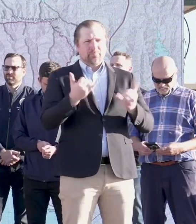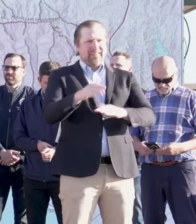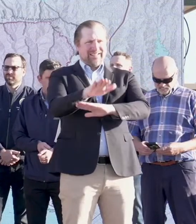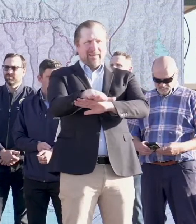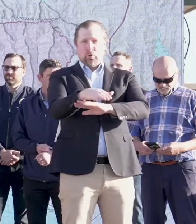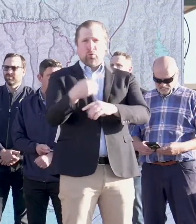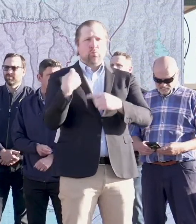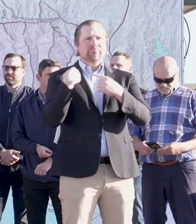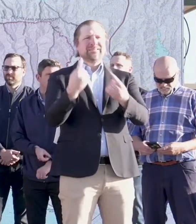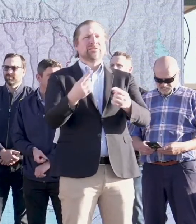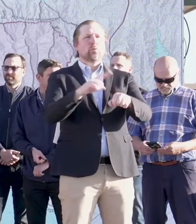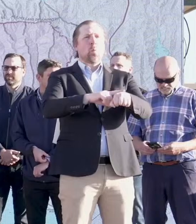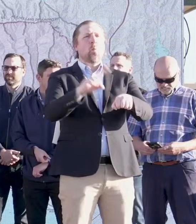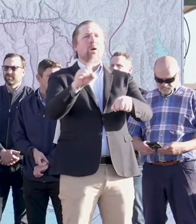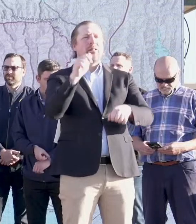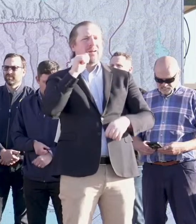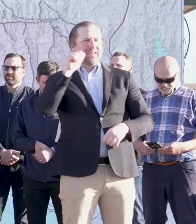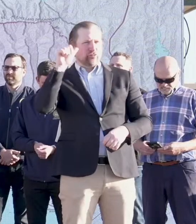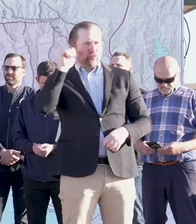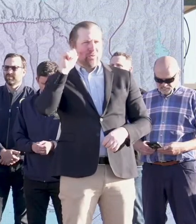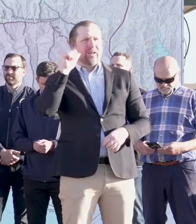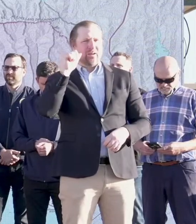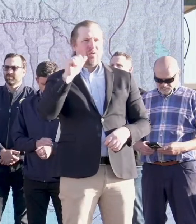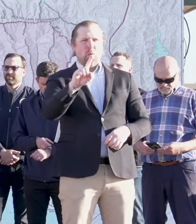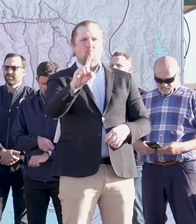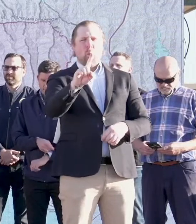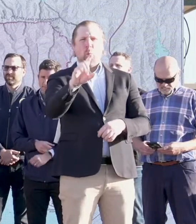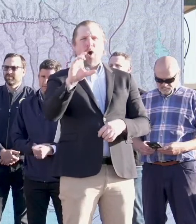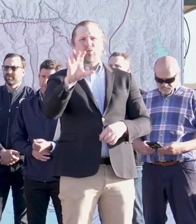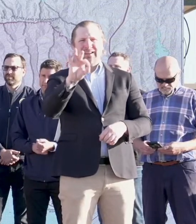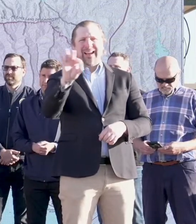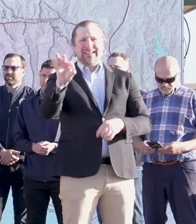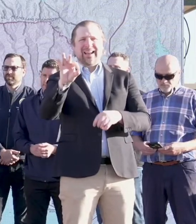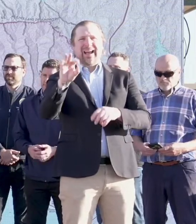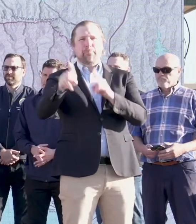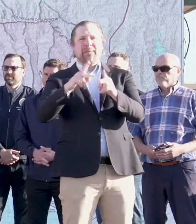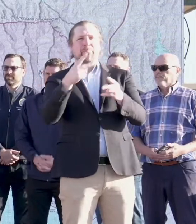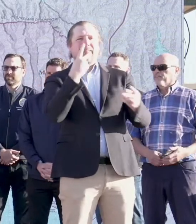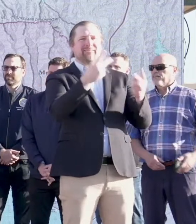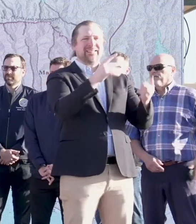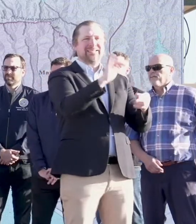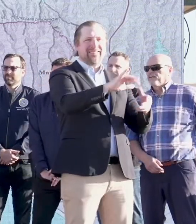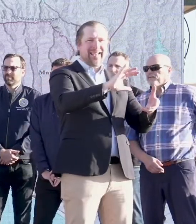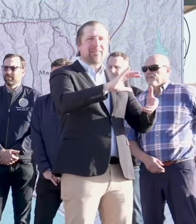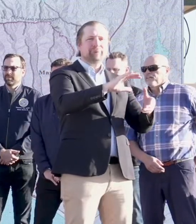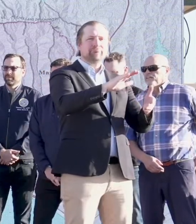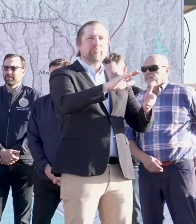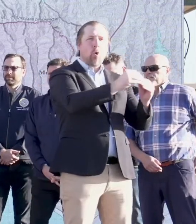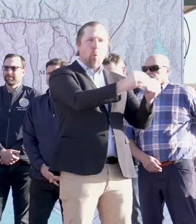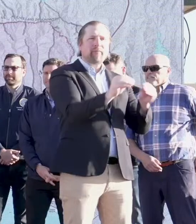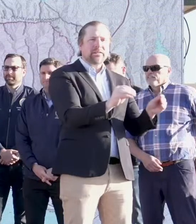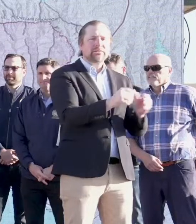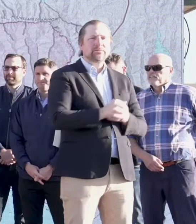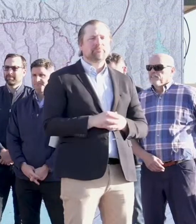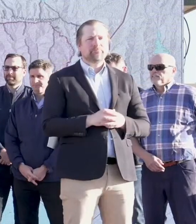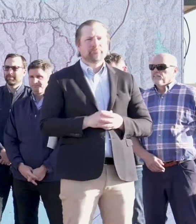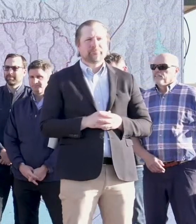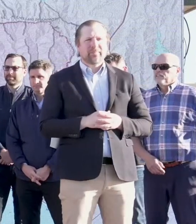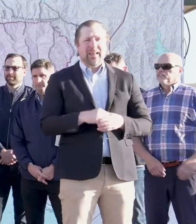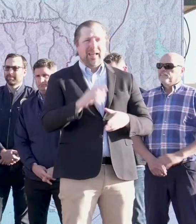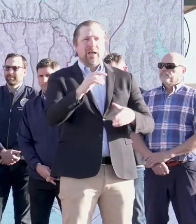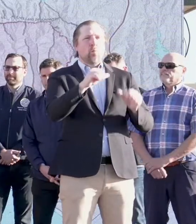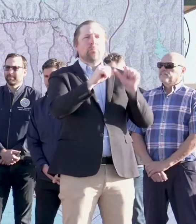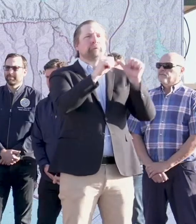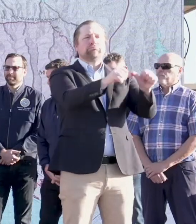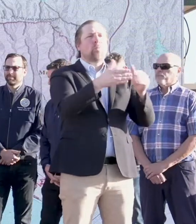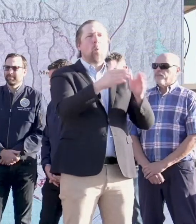since opening at 1 p.m. yesterday, 199 households have visited this Disaster Recovery Center. This will remain